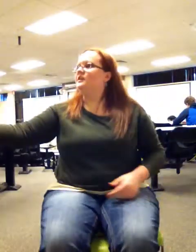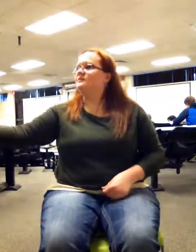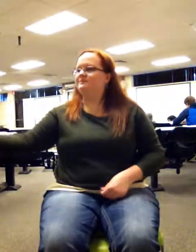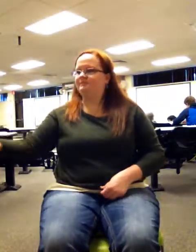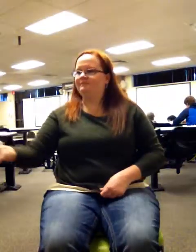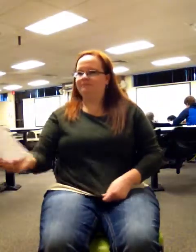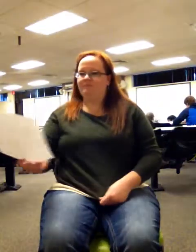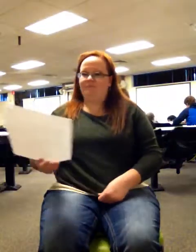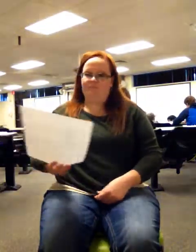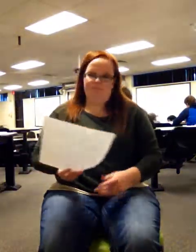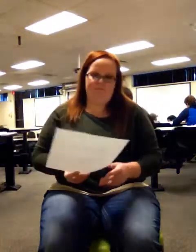back is turned up.